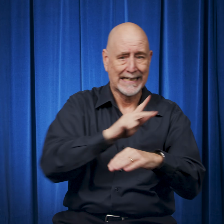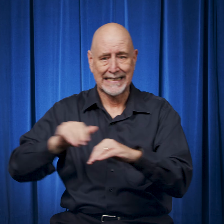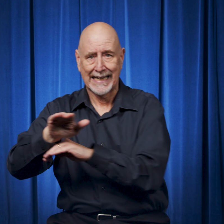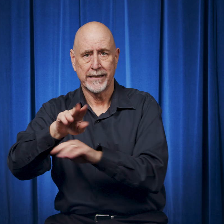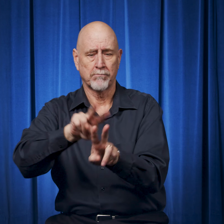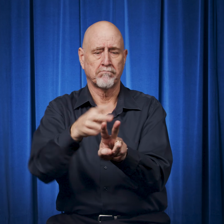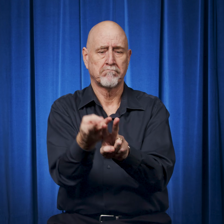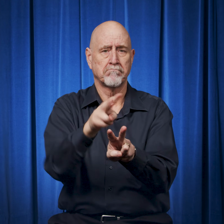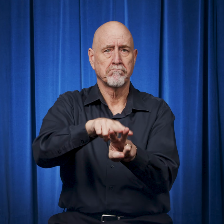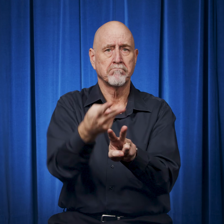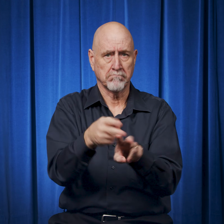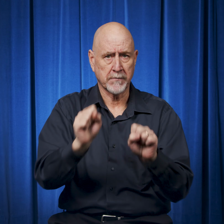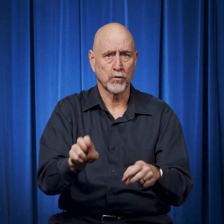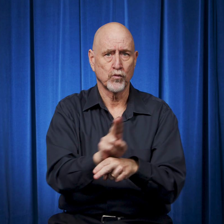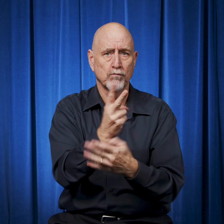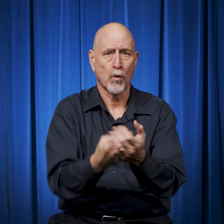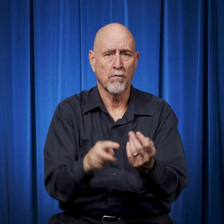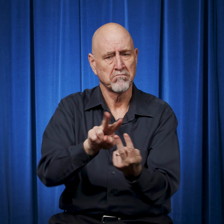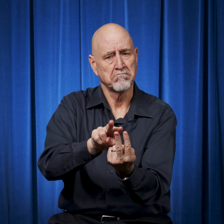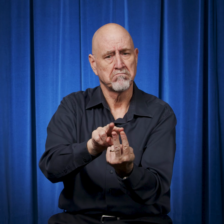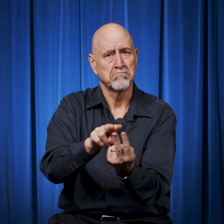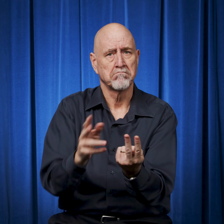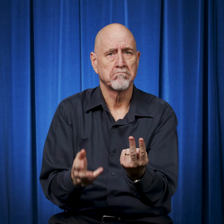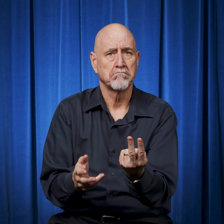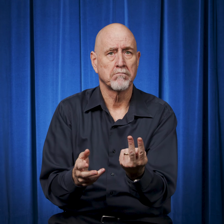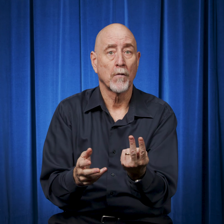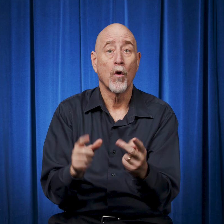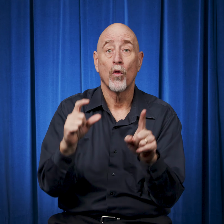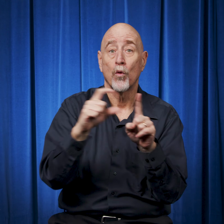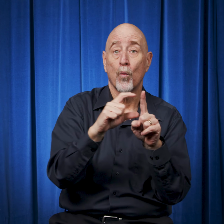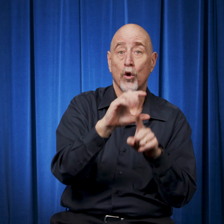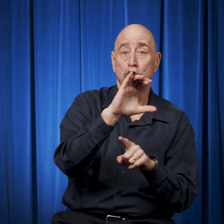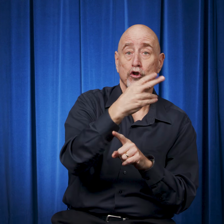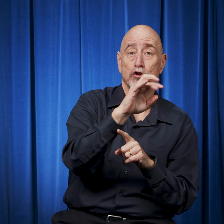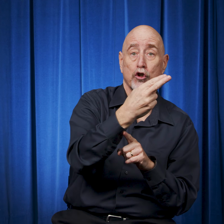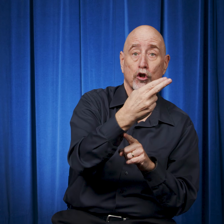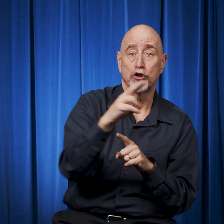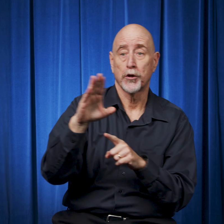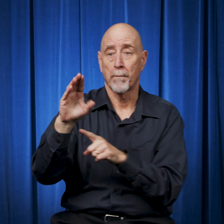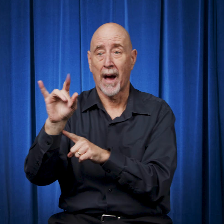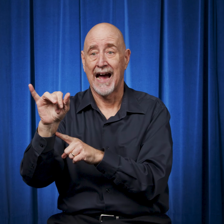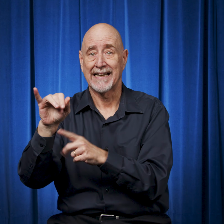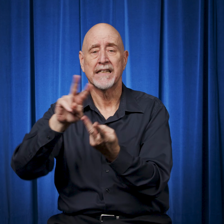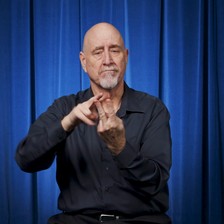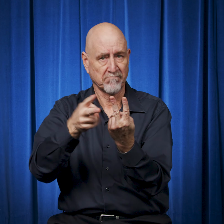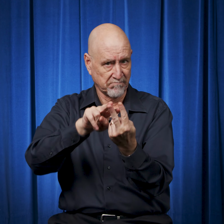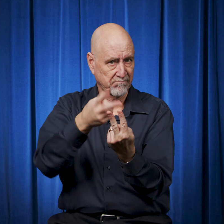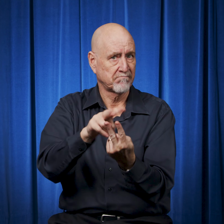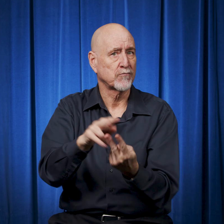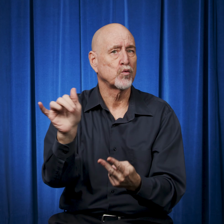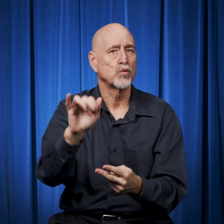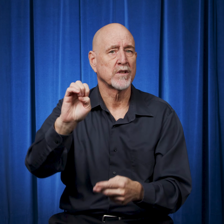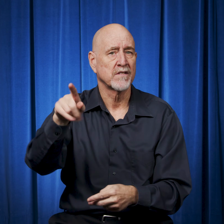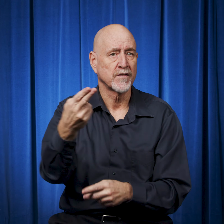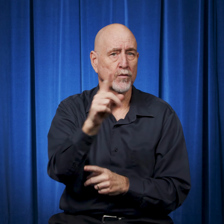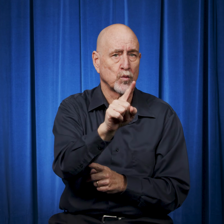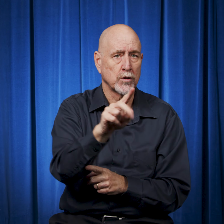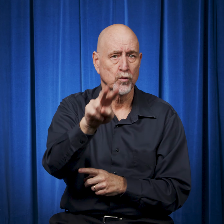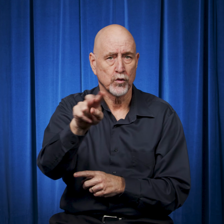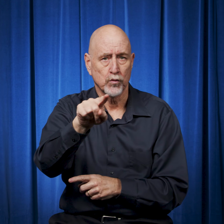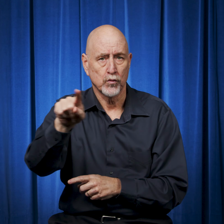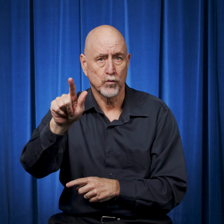kingdom interchangeably. Consider also that the words church and body are used interchangeably in Ephesians 1, 22